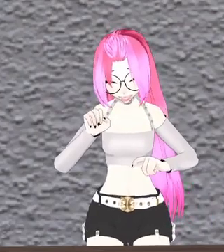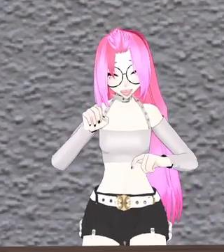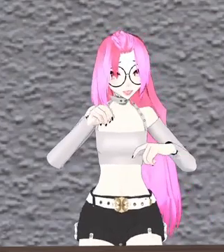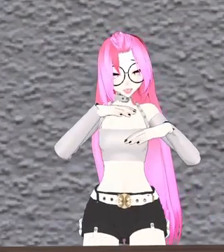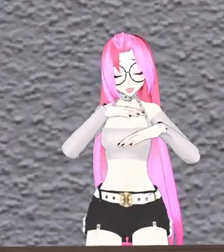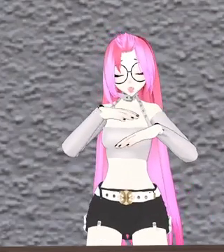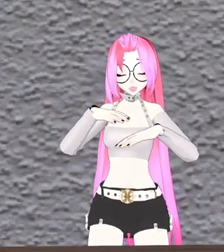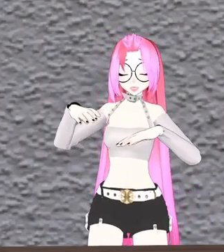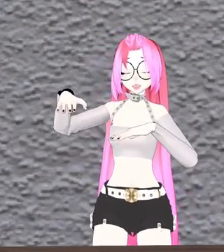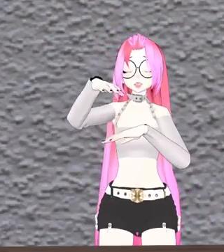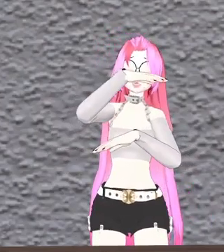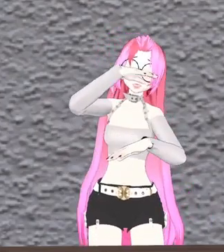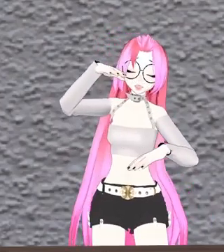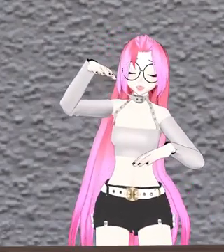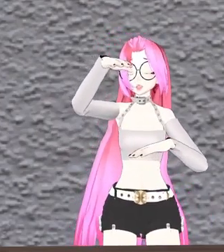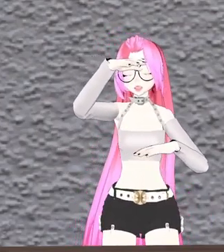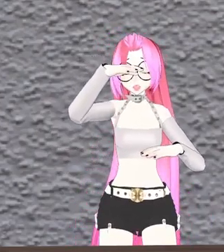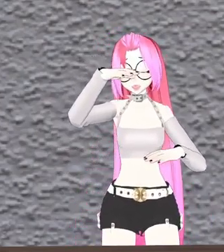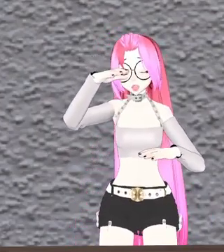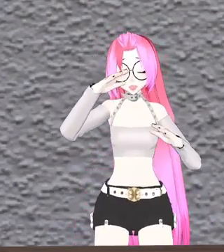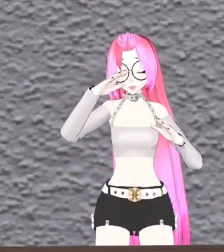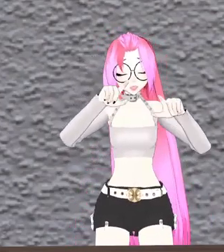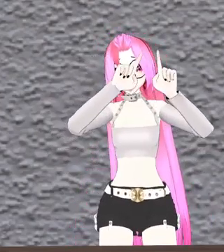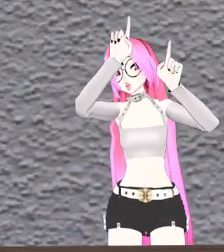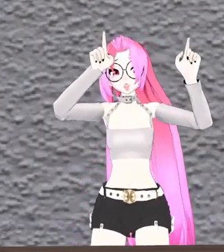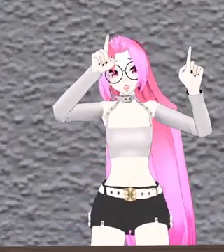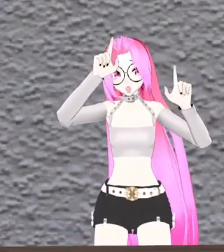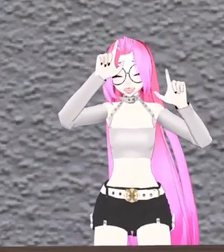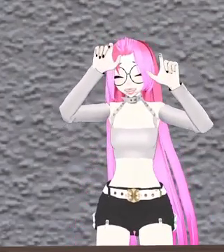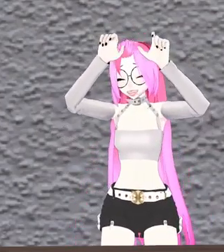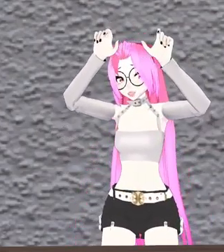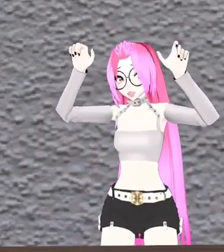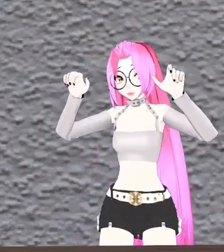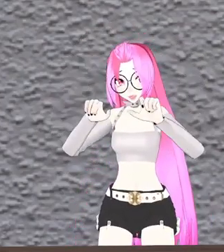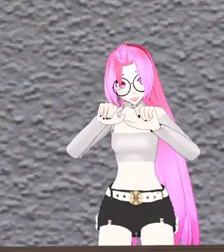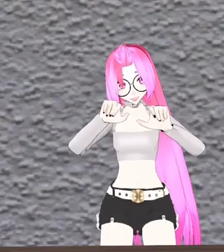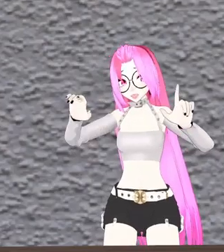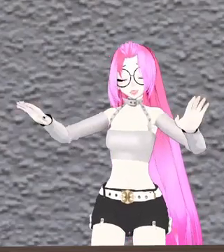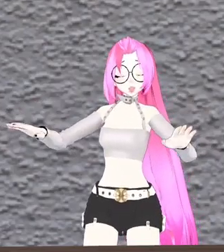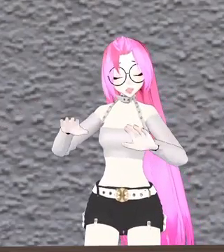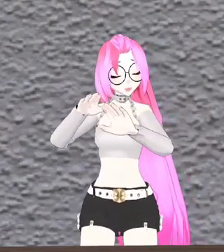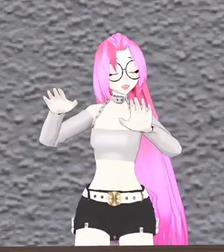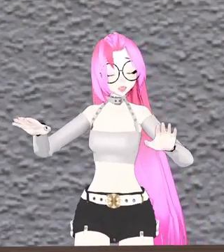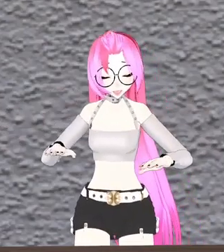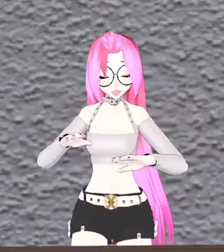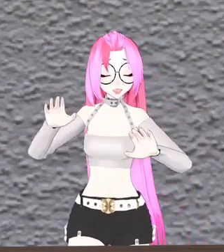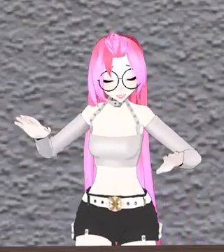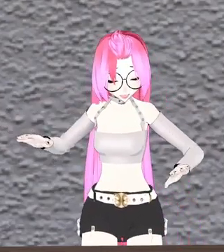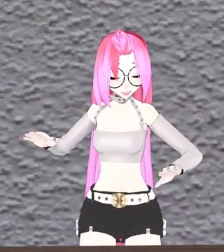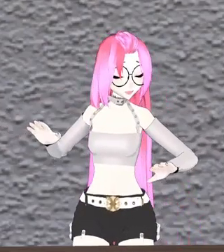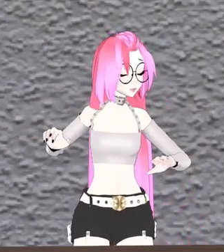No. And don't use this if you're fingerspelling. That's outer space, and this is like a space, a plane of existence.